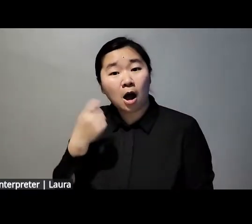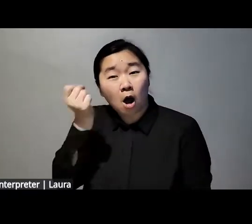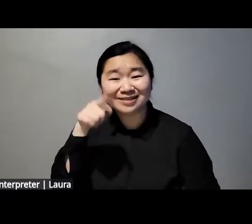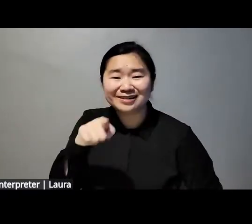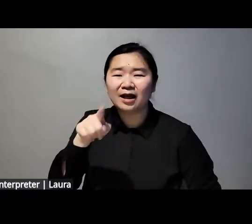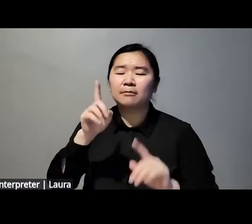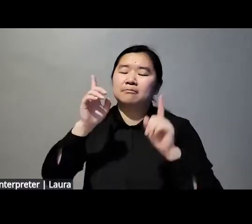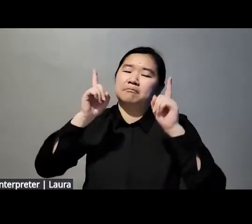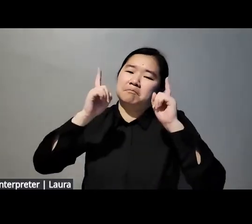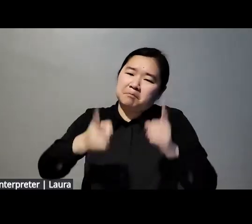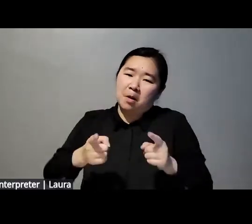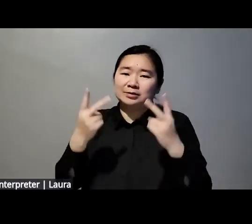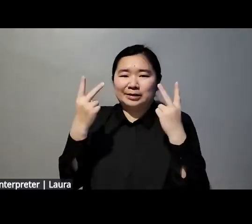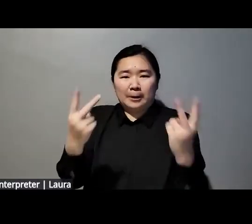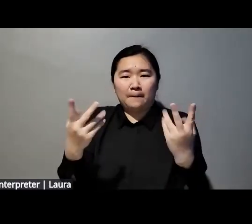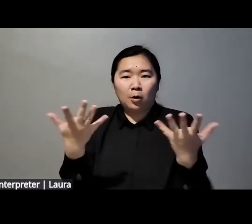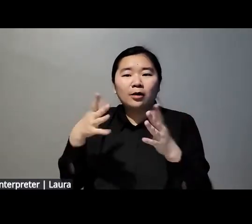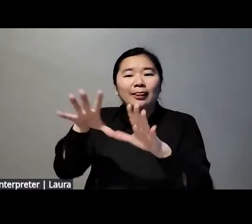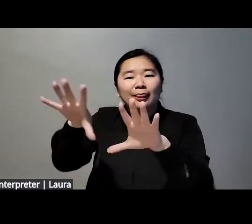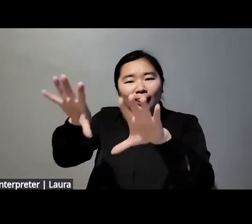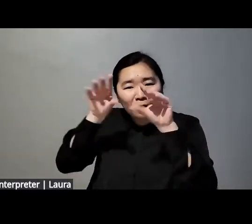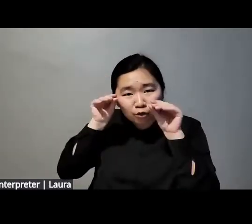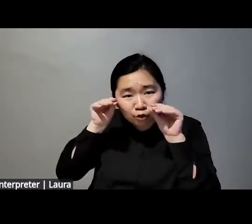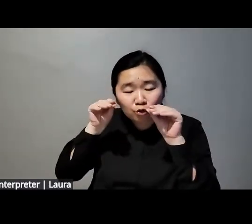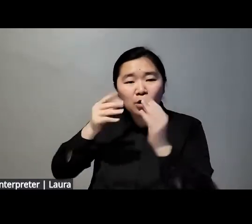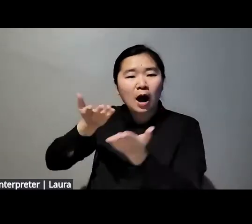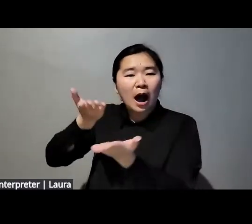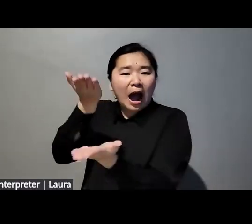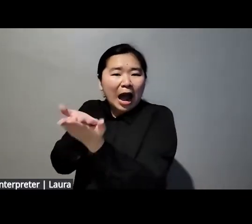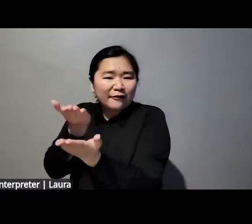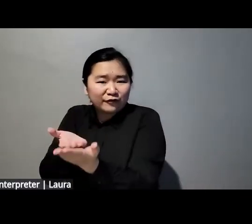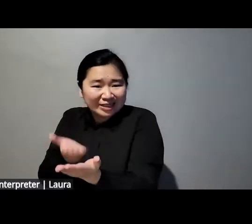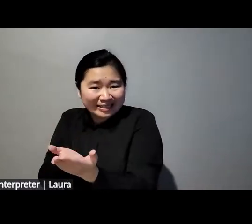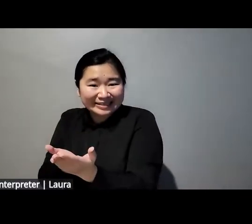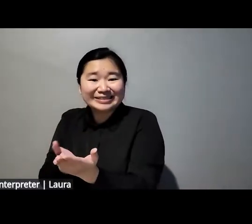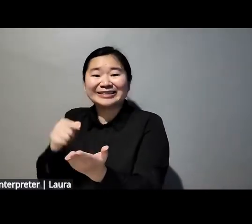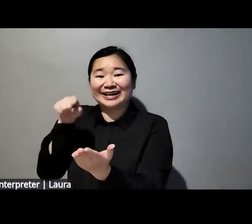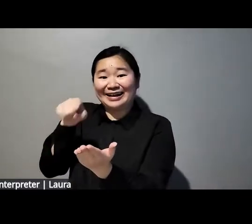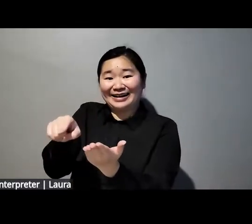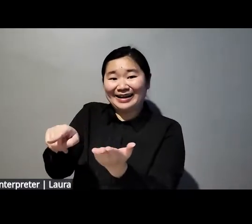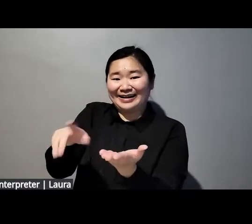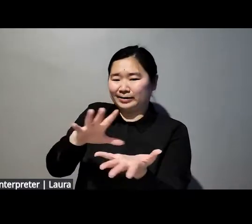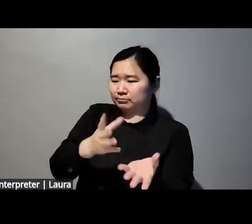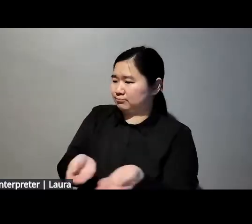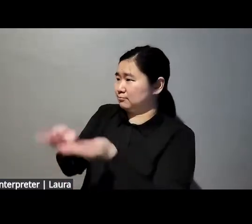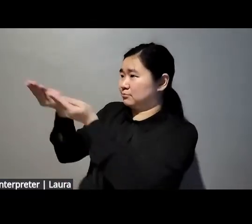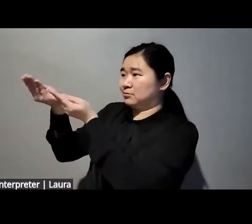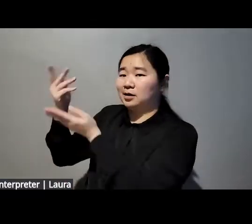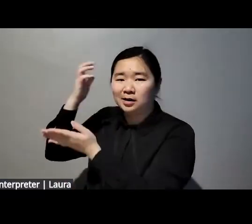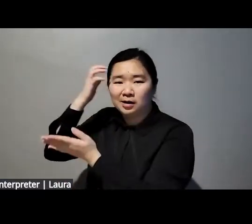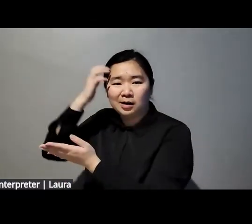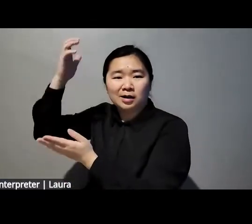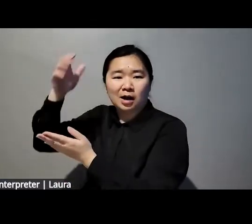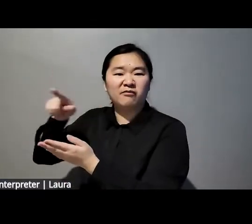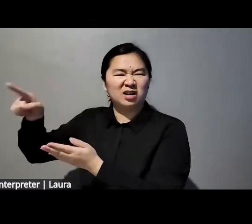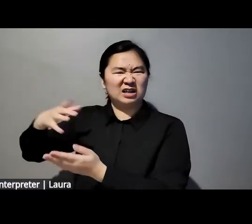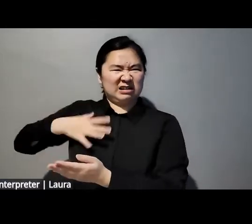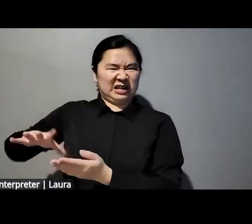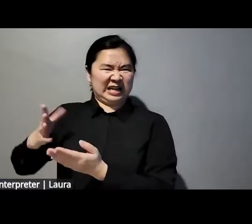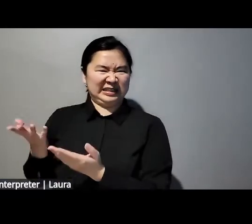we worked through the Disability Commission, I think in Kaduna State. Apologies, it could have been